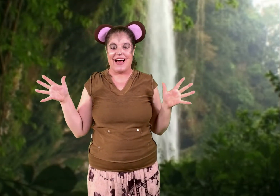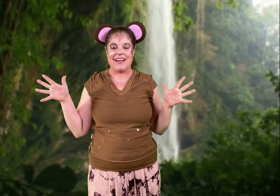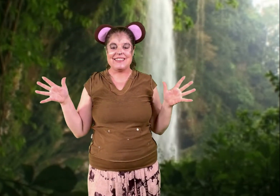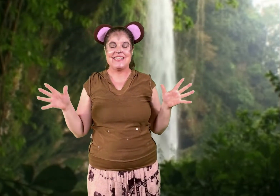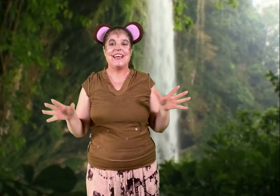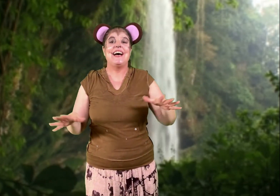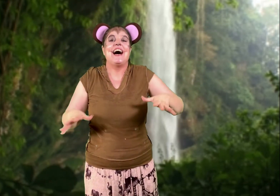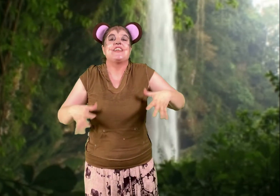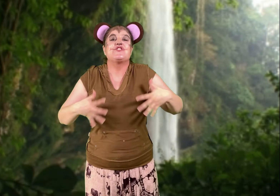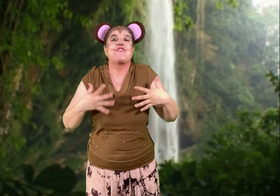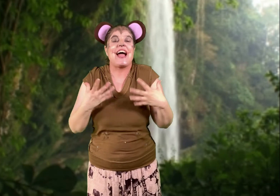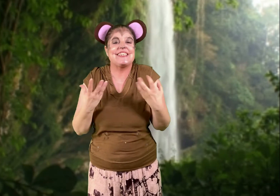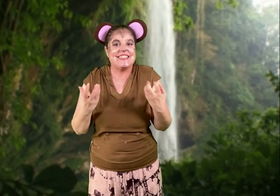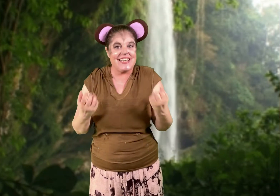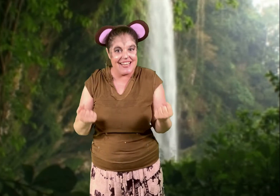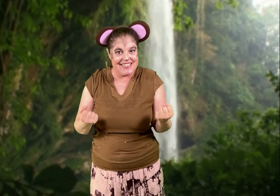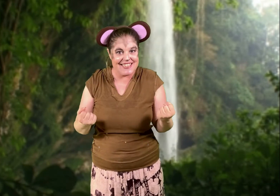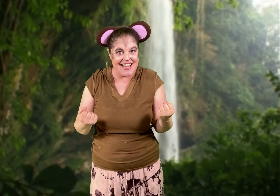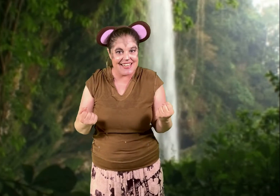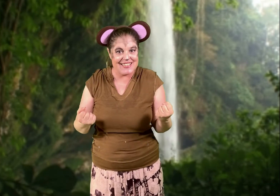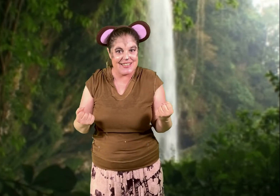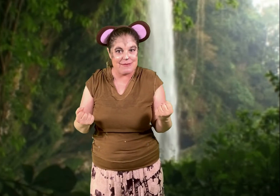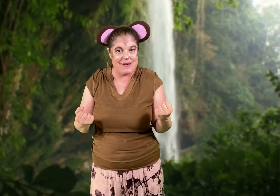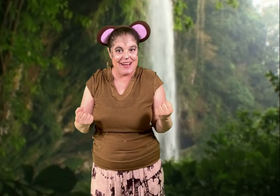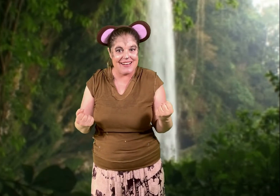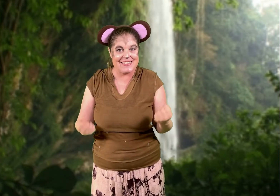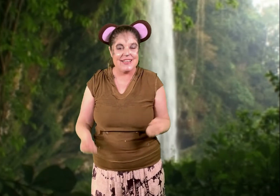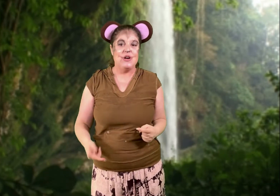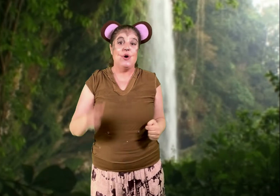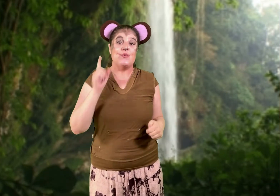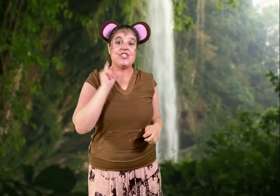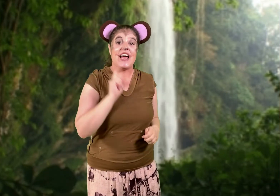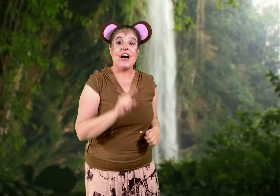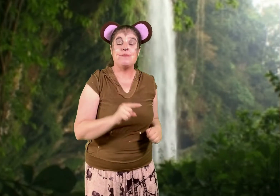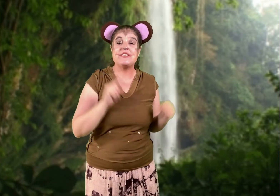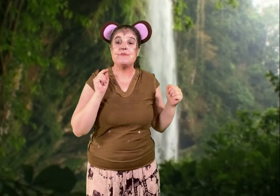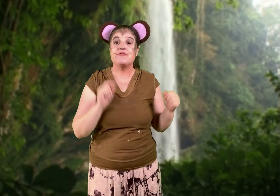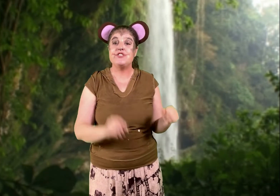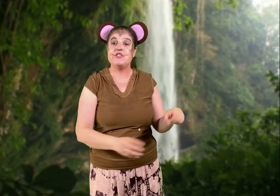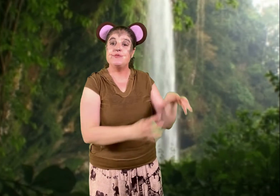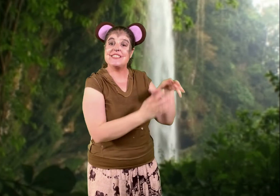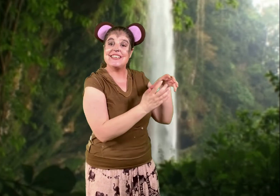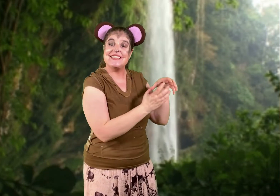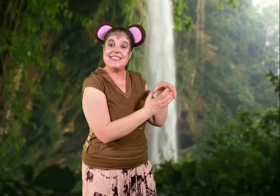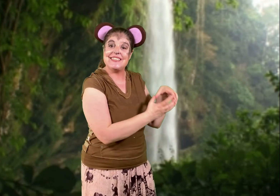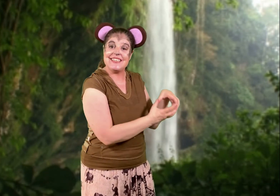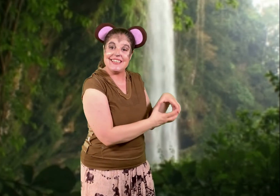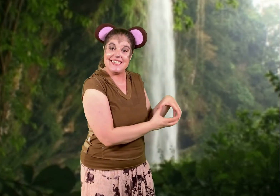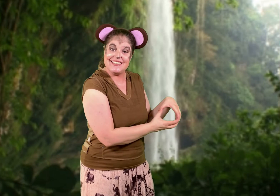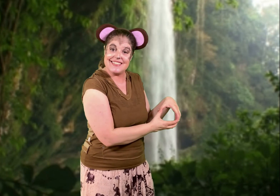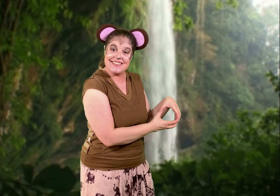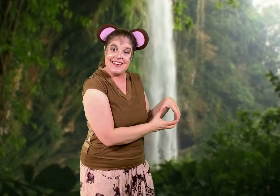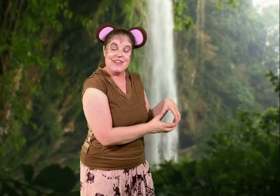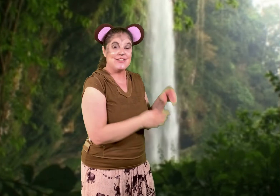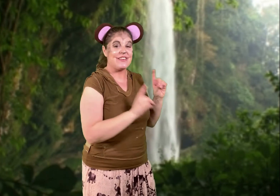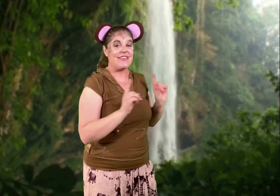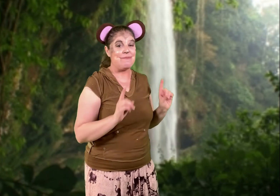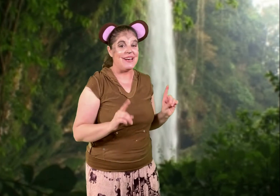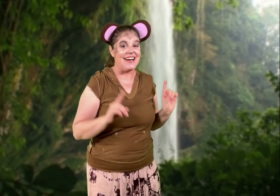plant attracts insects to the plant, which helps it produce seeds so that the plant